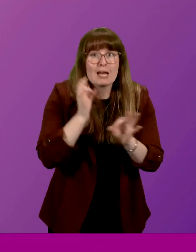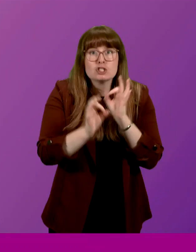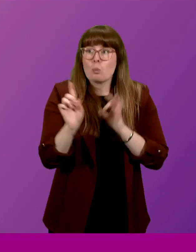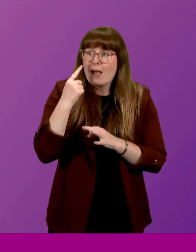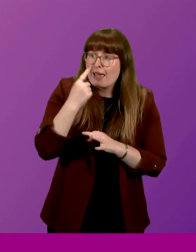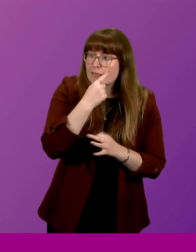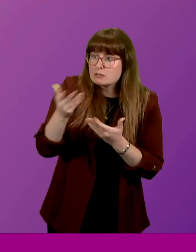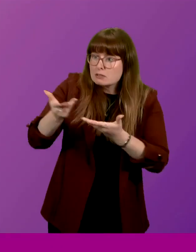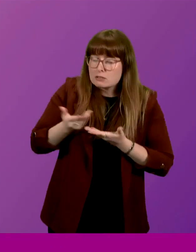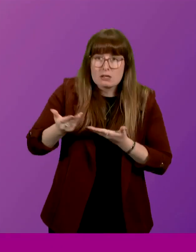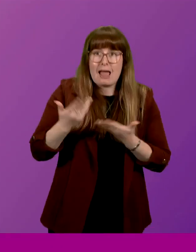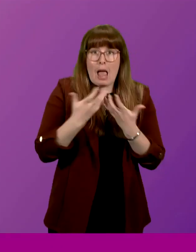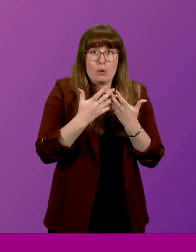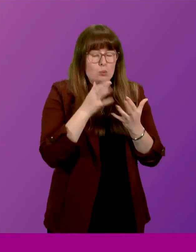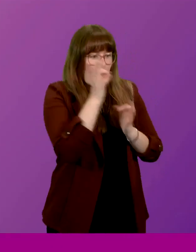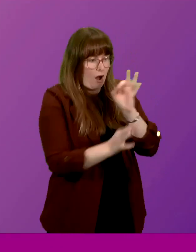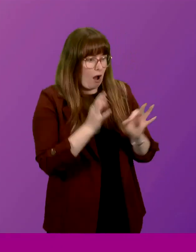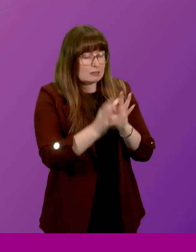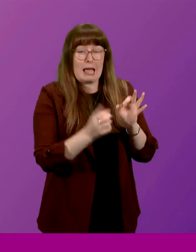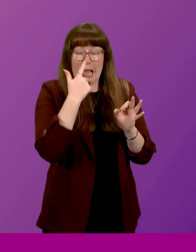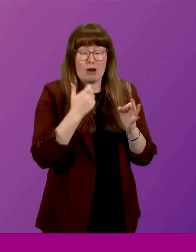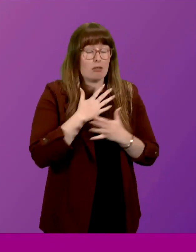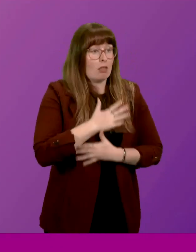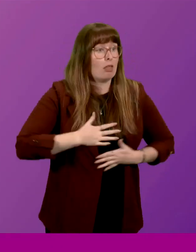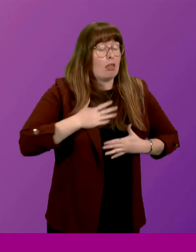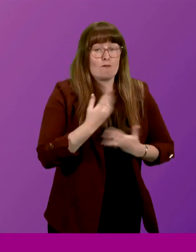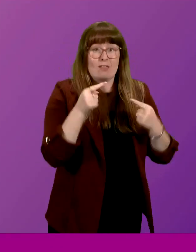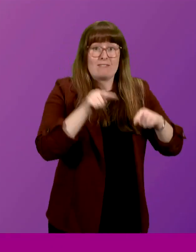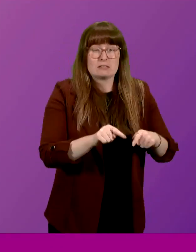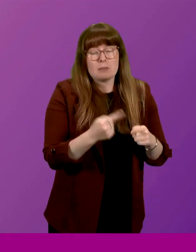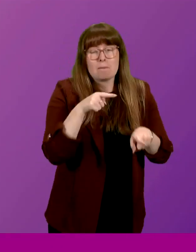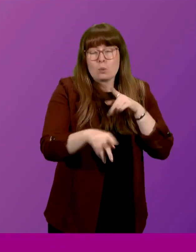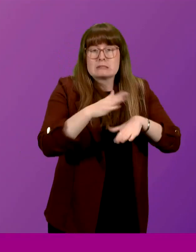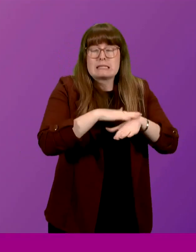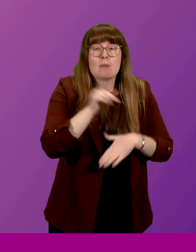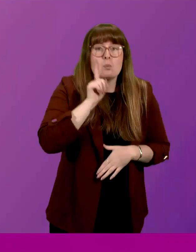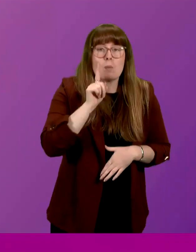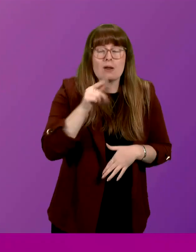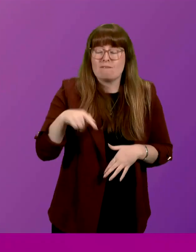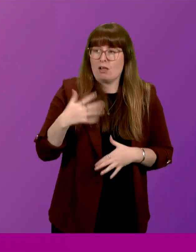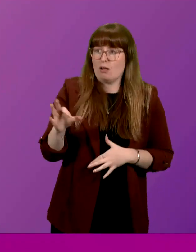led, and that can cause enormous distress to victims, who are invariably women in these cases.